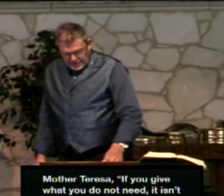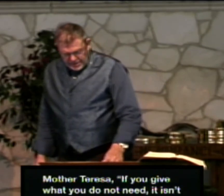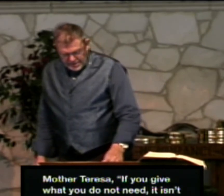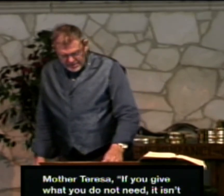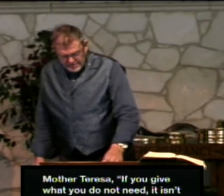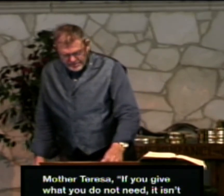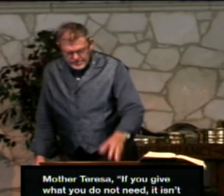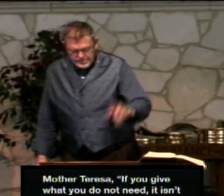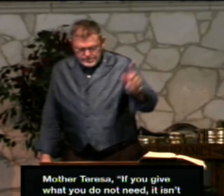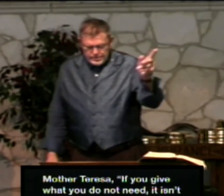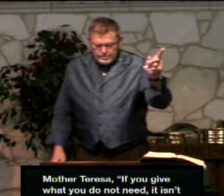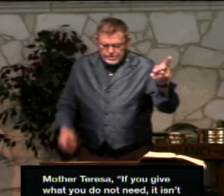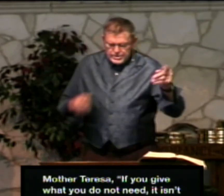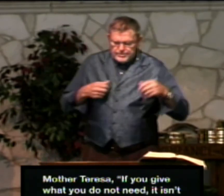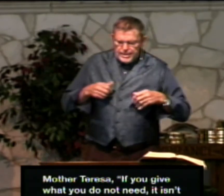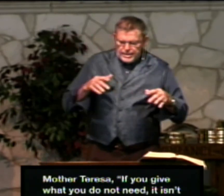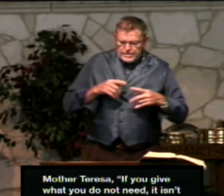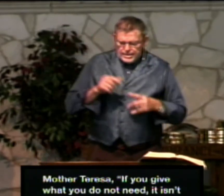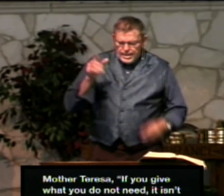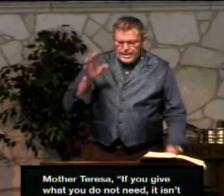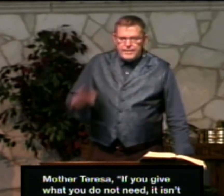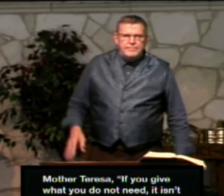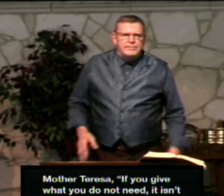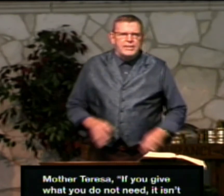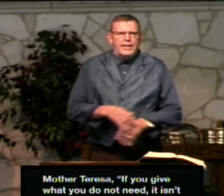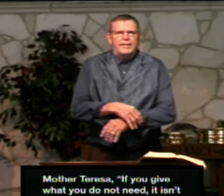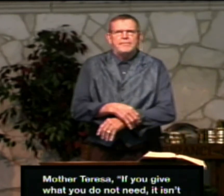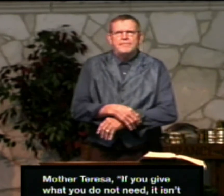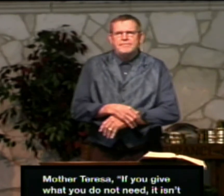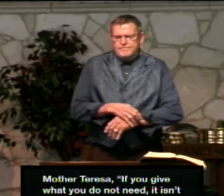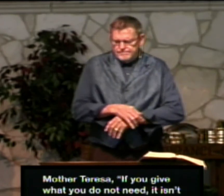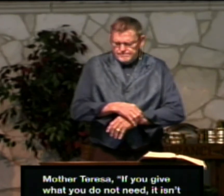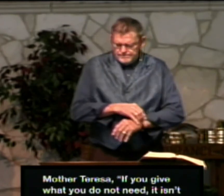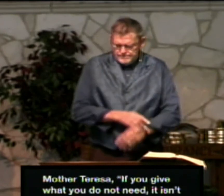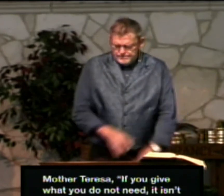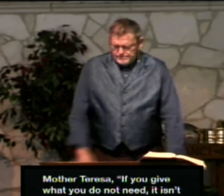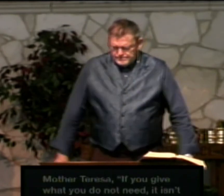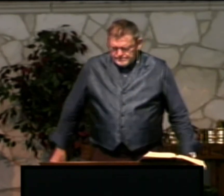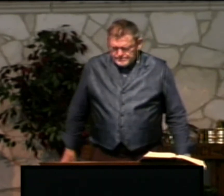Yes, Jesus. Go to submitting to God slide.